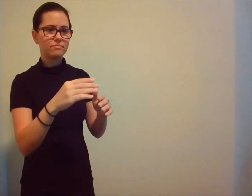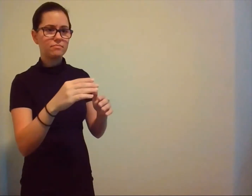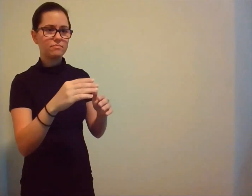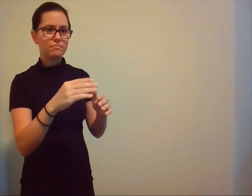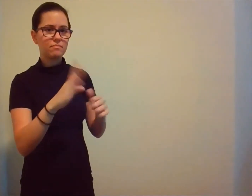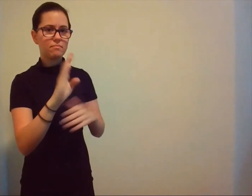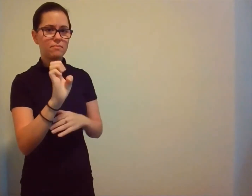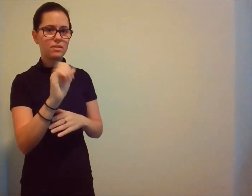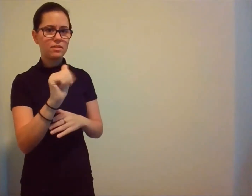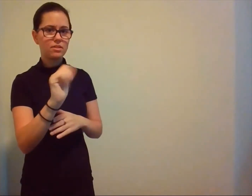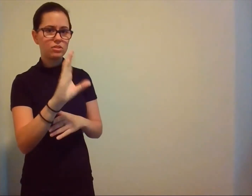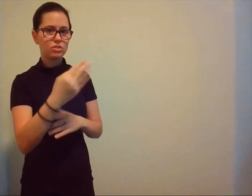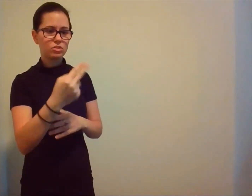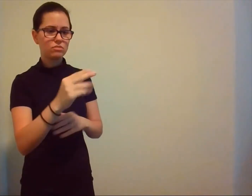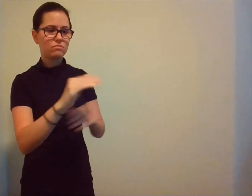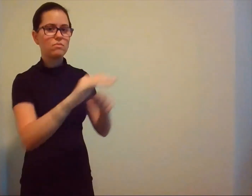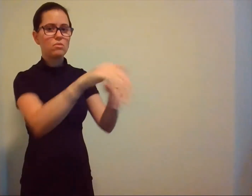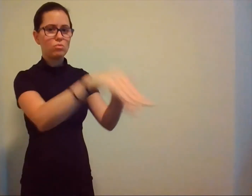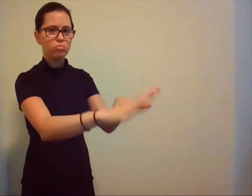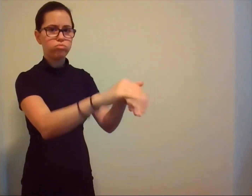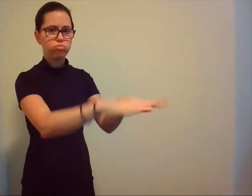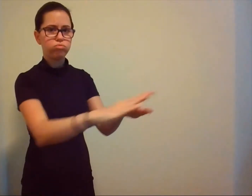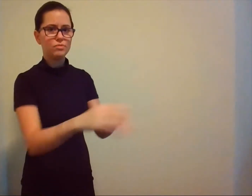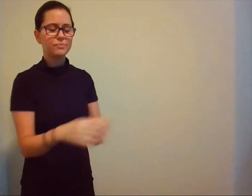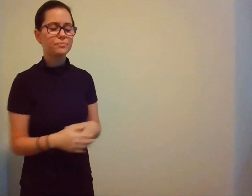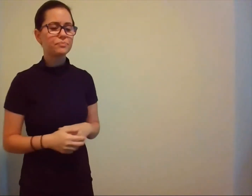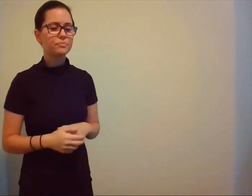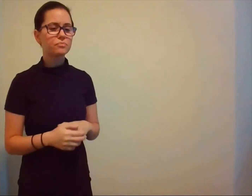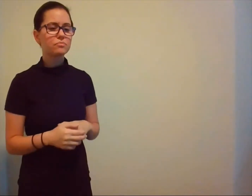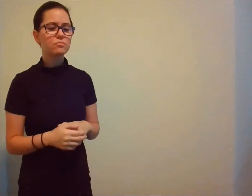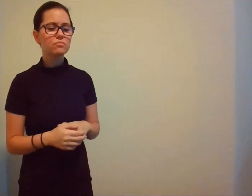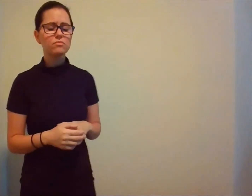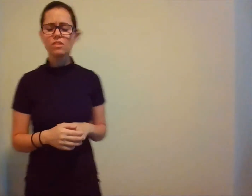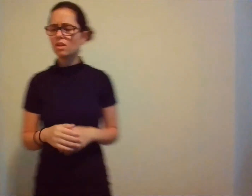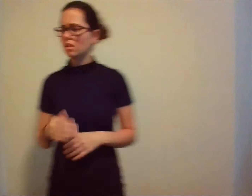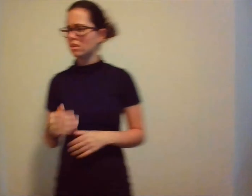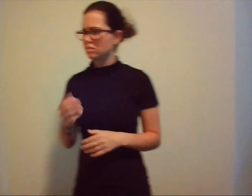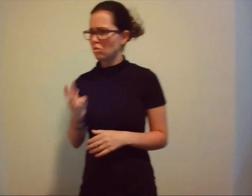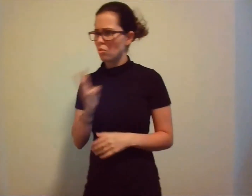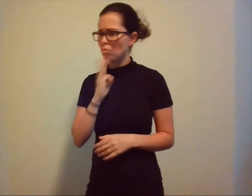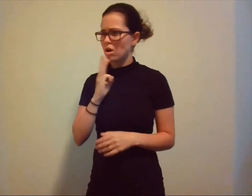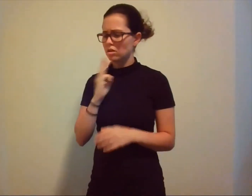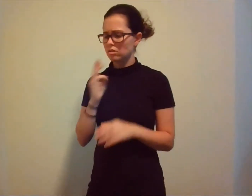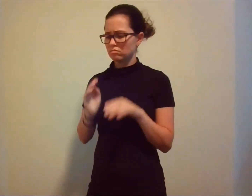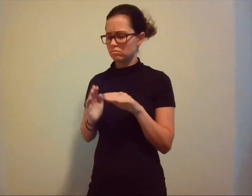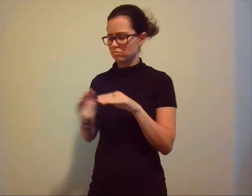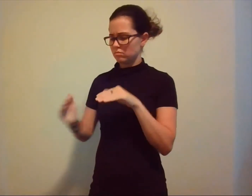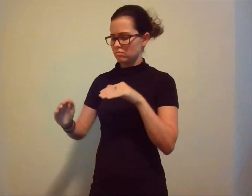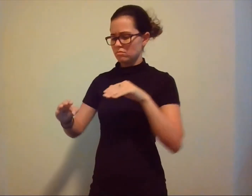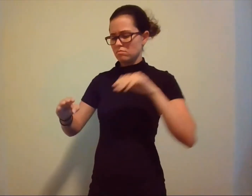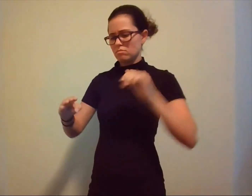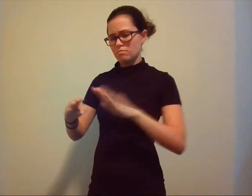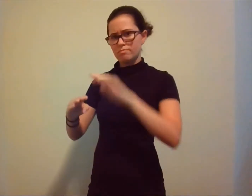onto the deck? The water came up to the high tide line came up